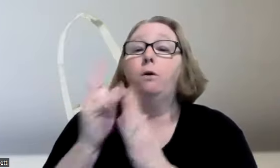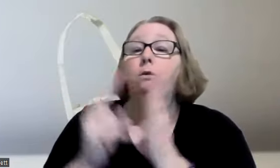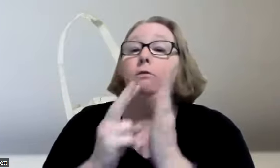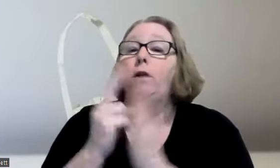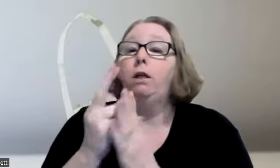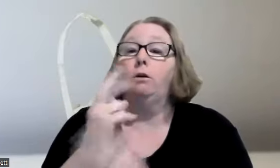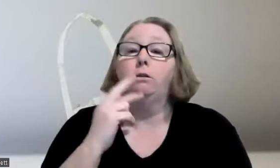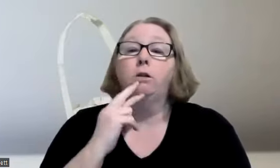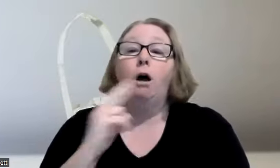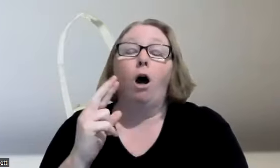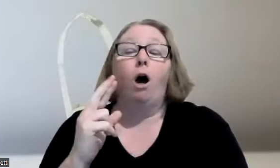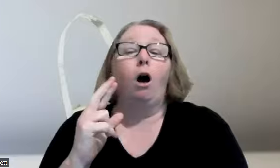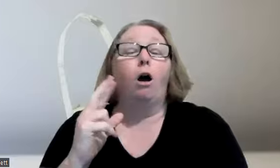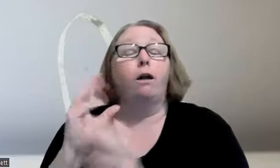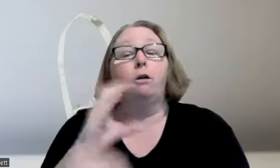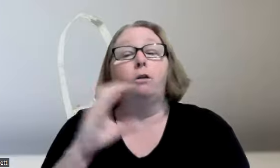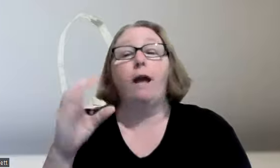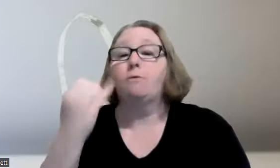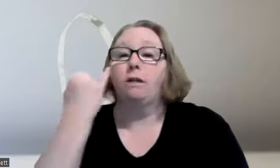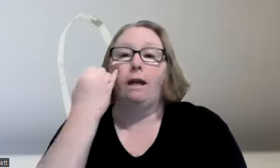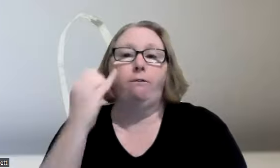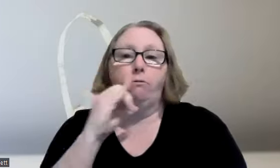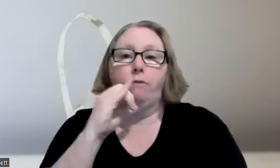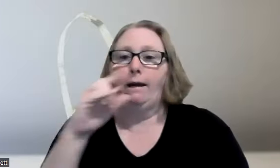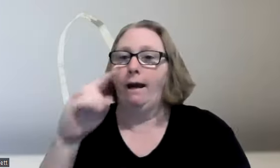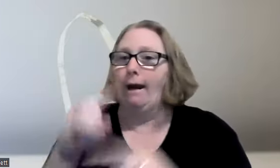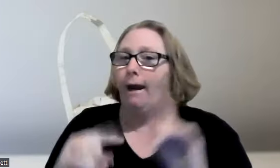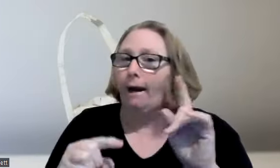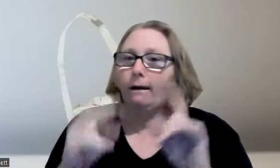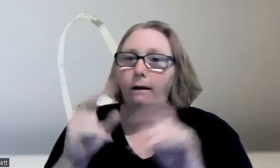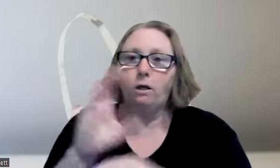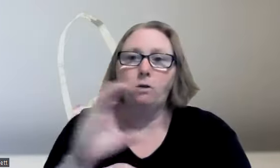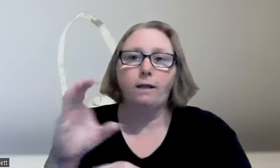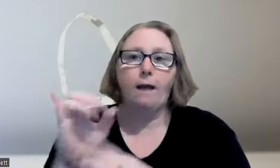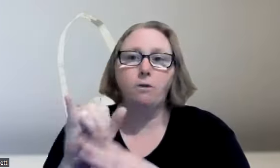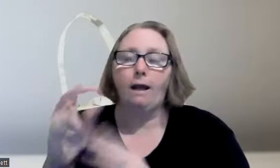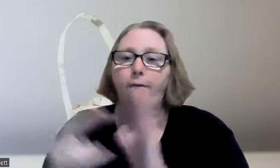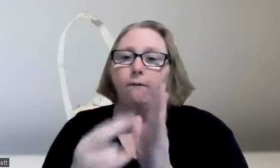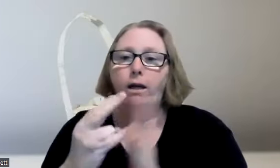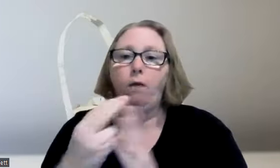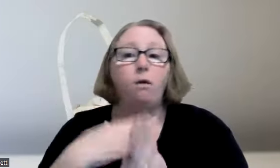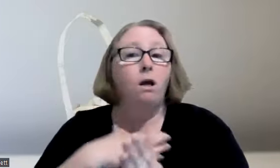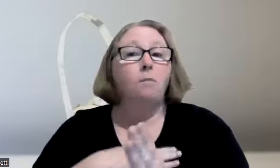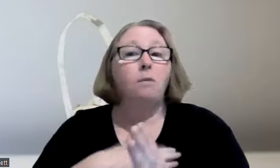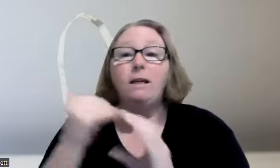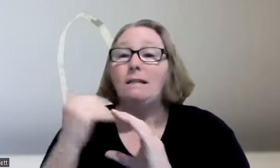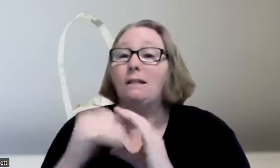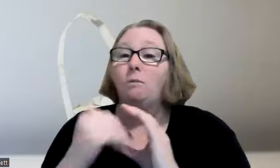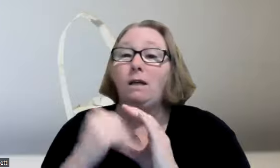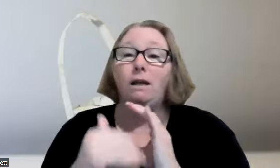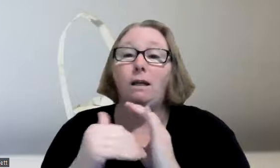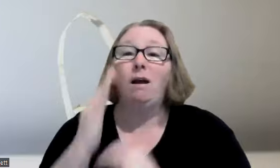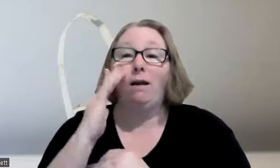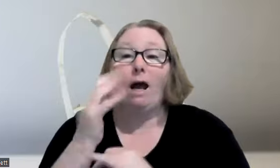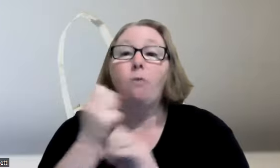those videos are closed captioned. If you can't close caption that video, please send me an email and I will